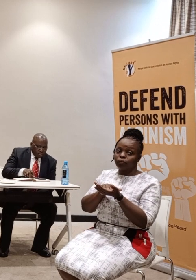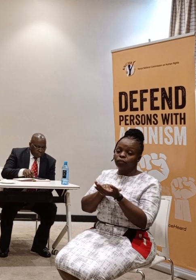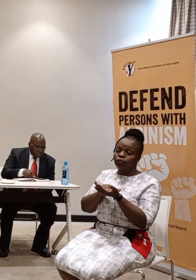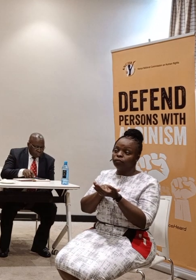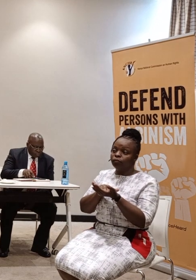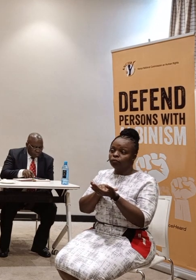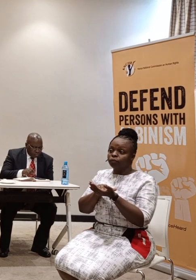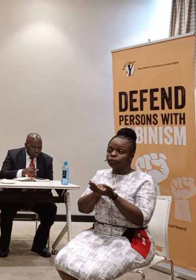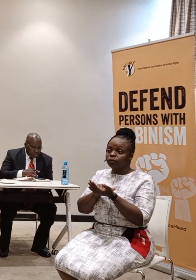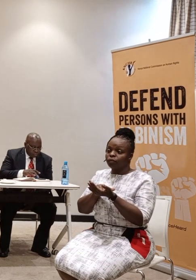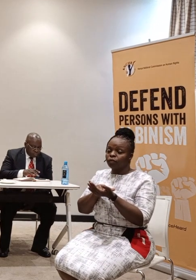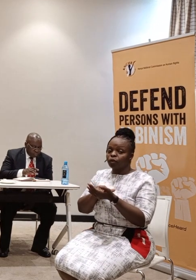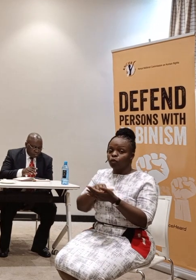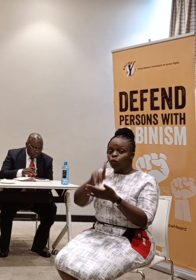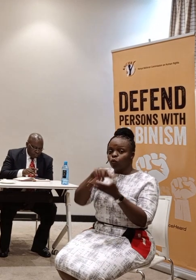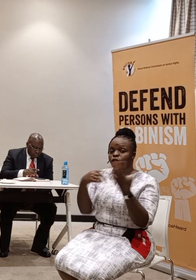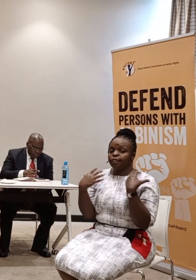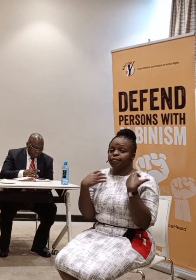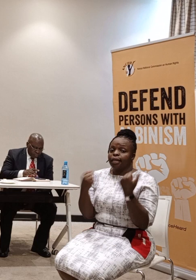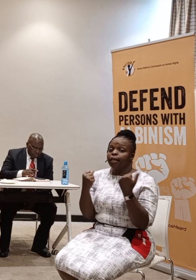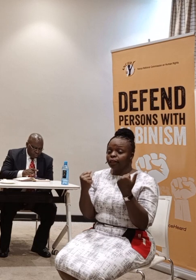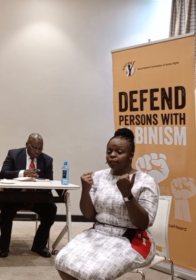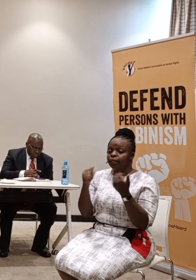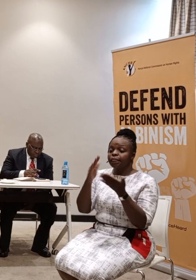our health sector doing